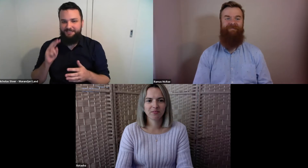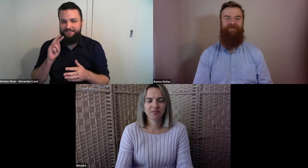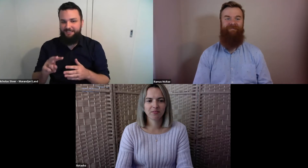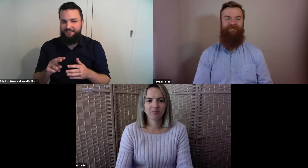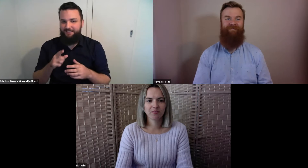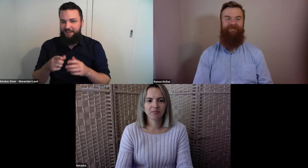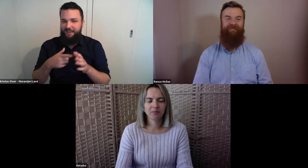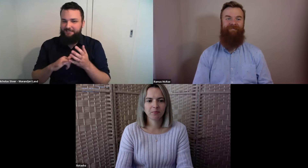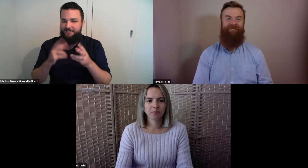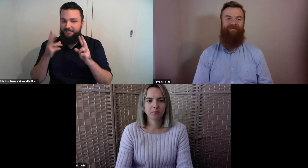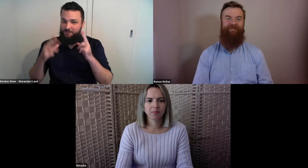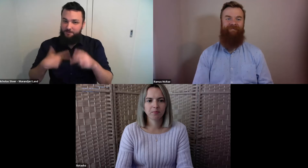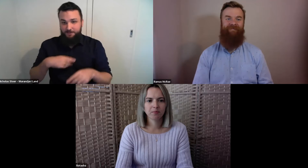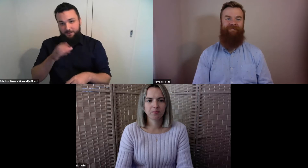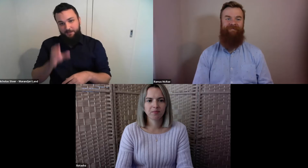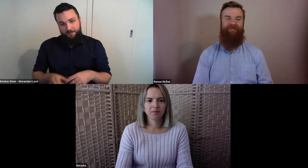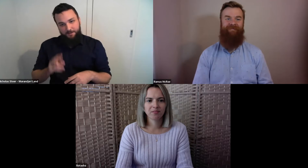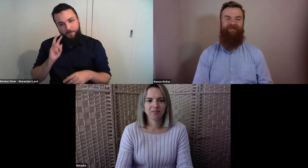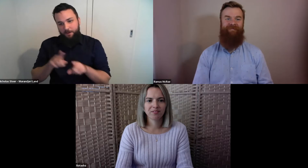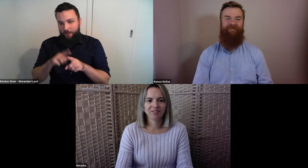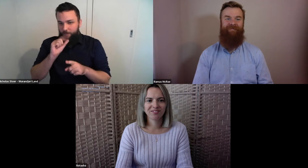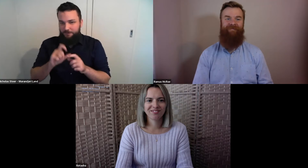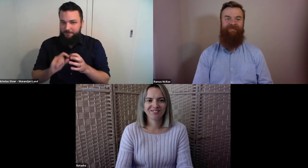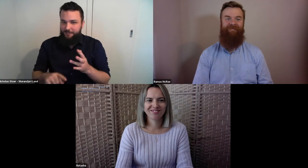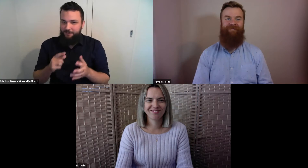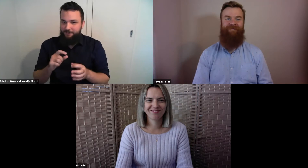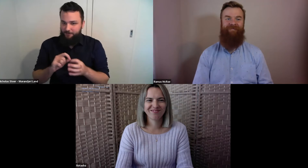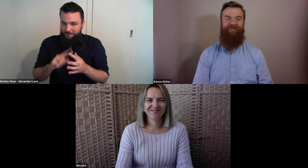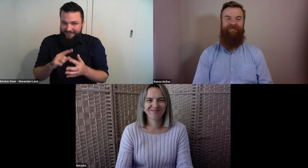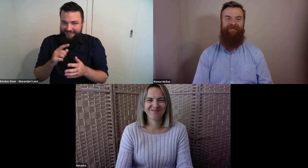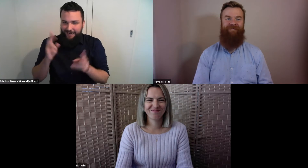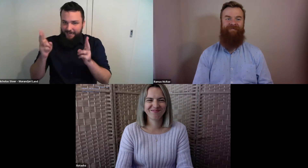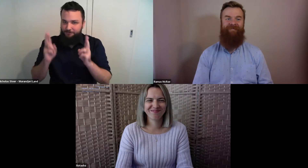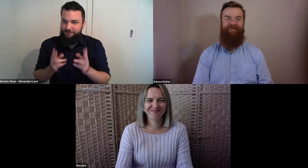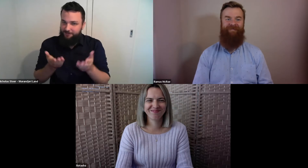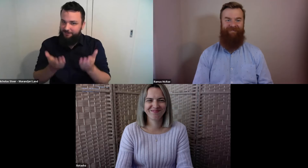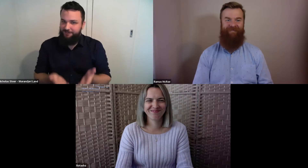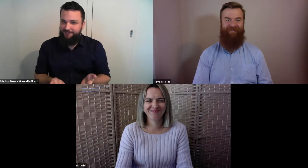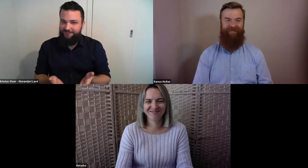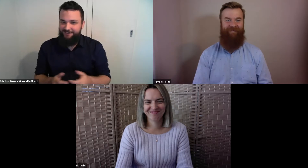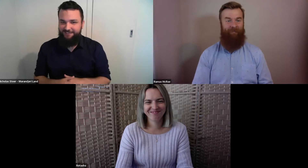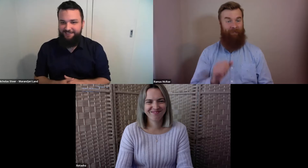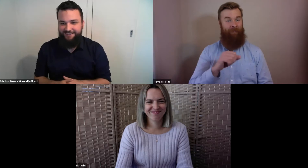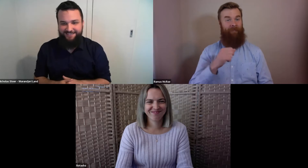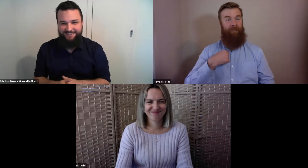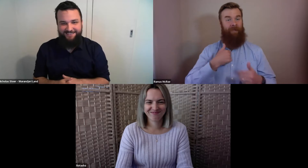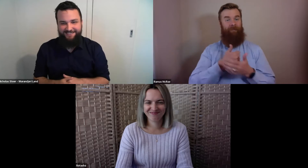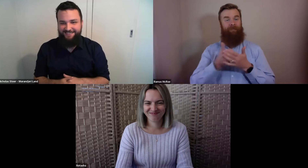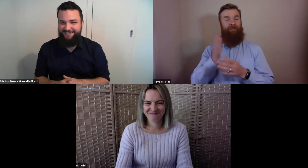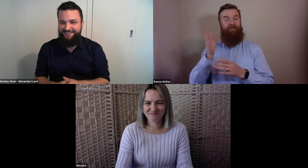Fantastic. Yeah, it was really interesting to see you as a hairdresser because you actually looked like you could be a hairdresser,